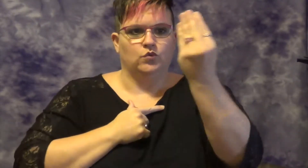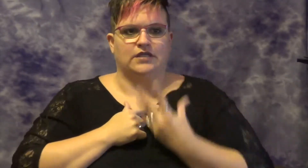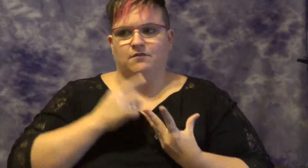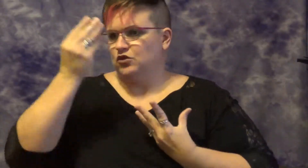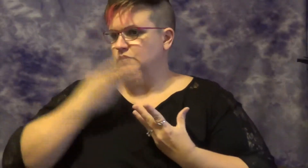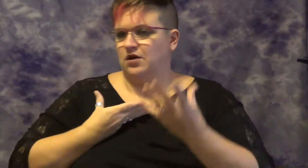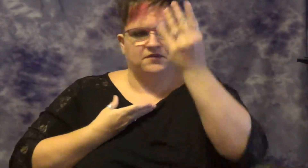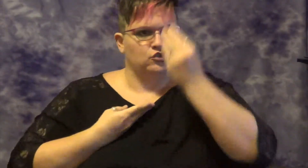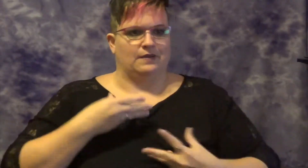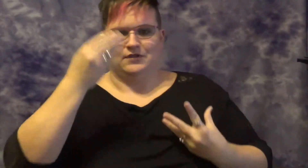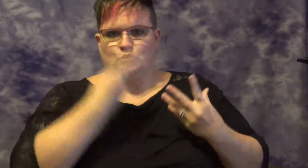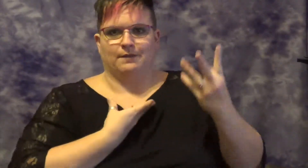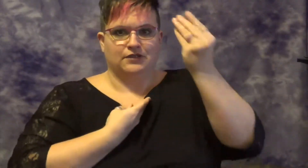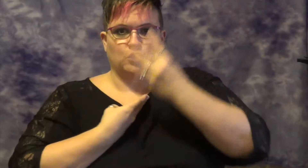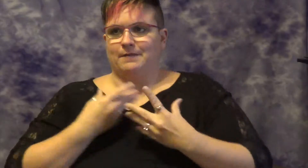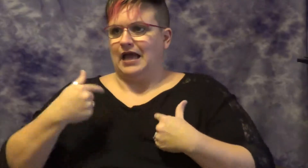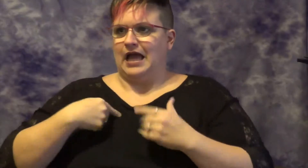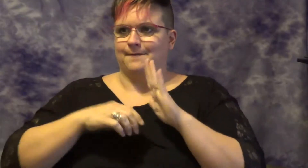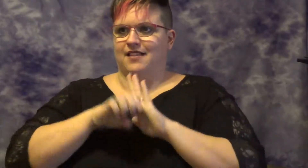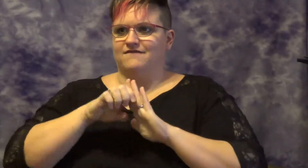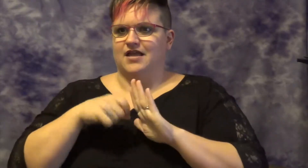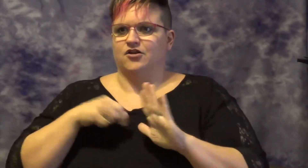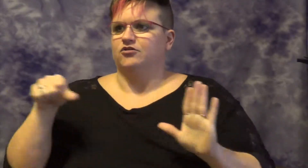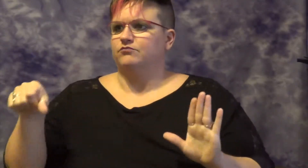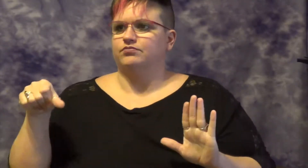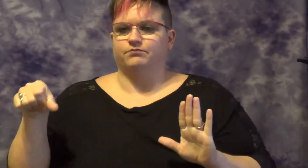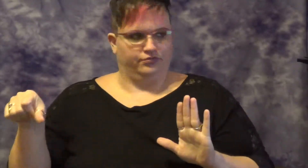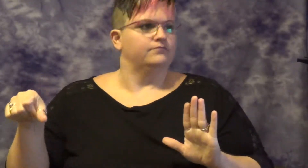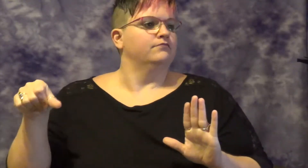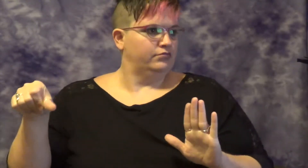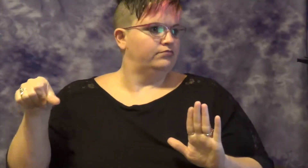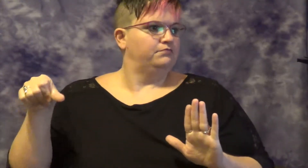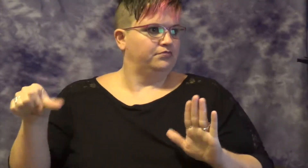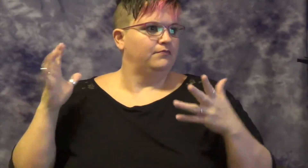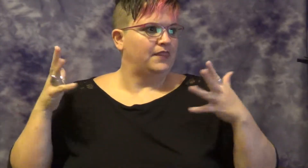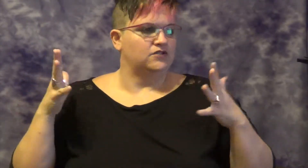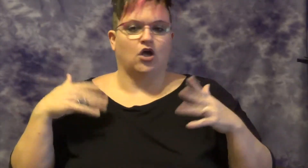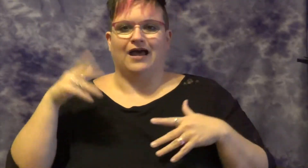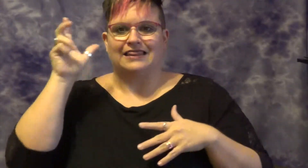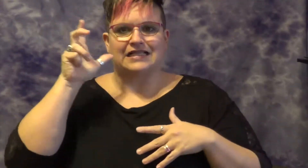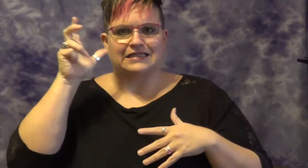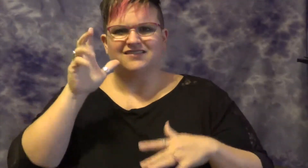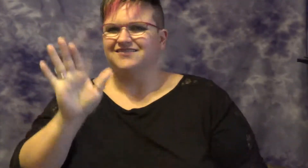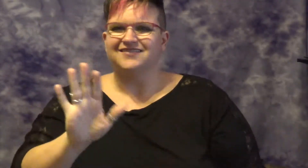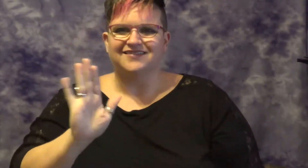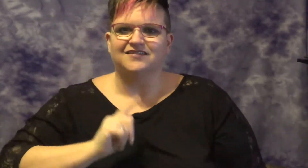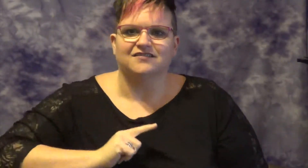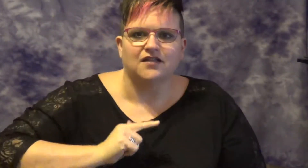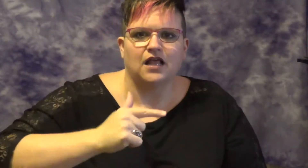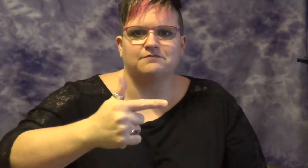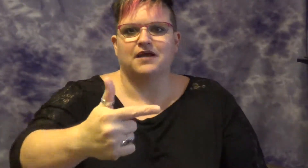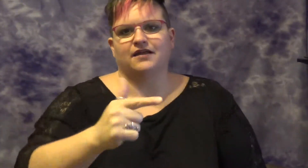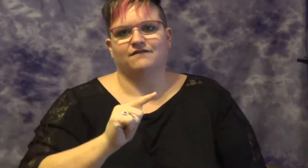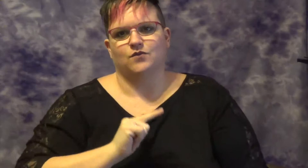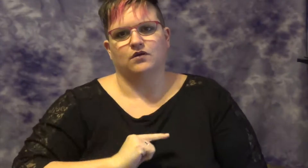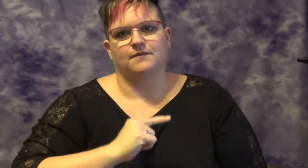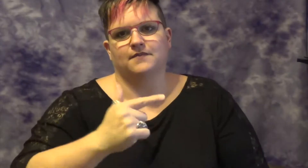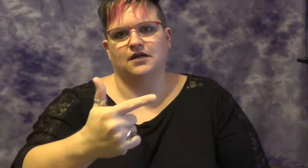one-way street where people tell me what to do and it becomes like I'm the elevator operator, I'll push the buttons, you tell me. and I'll do it. No,